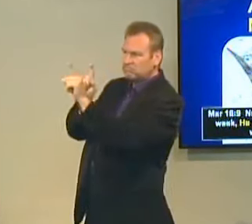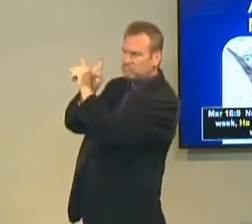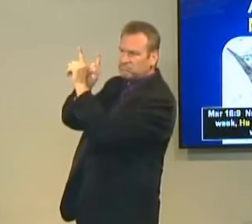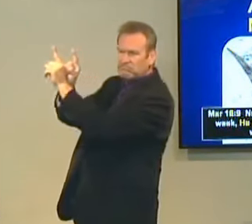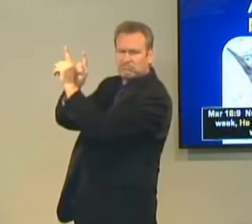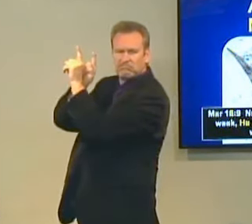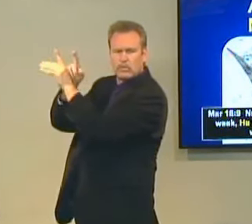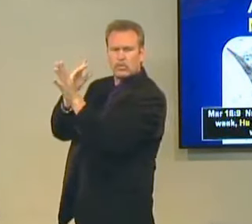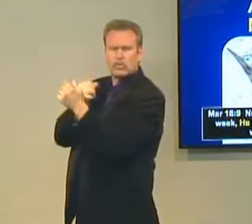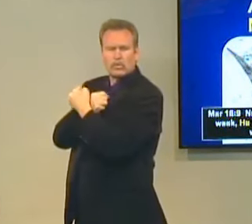Christ.